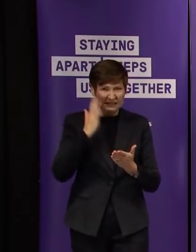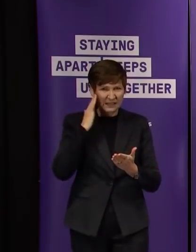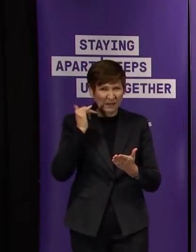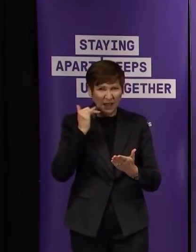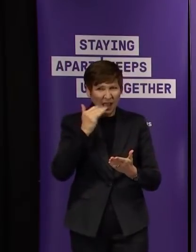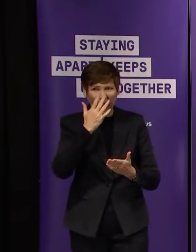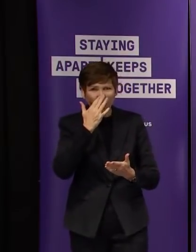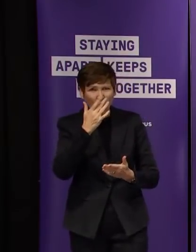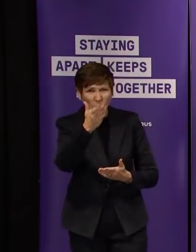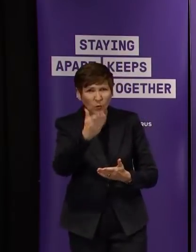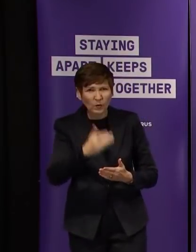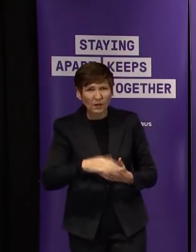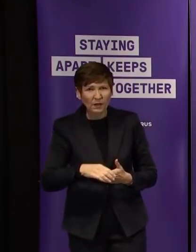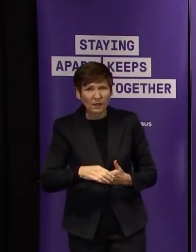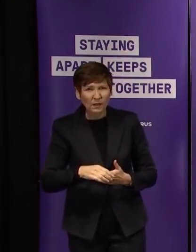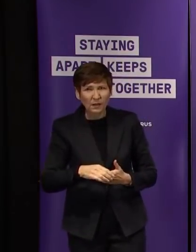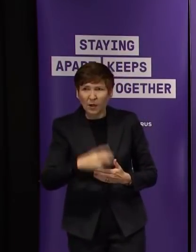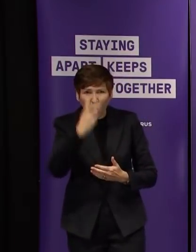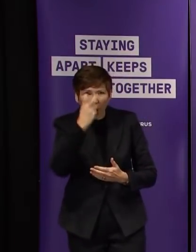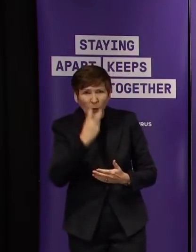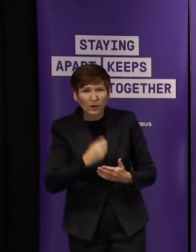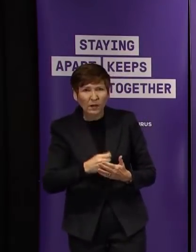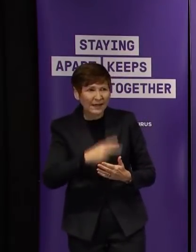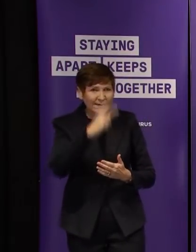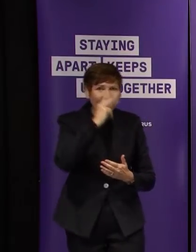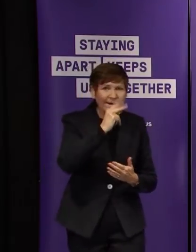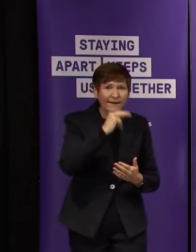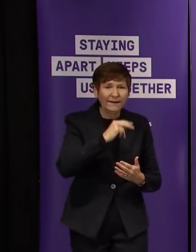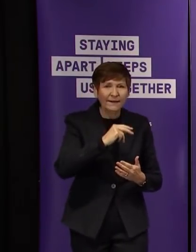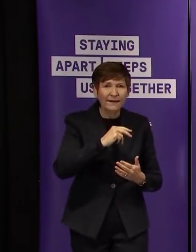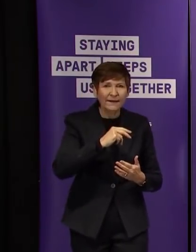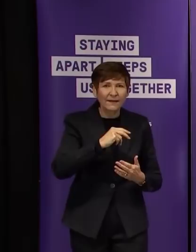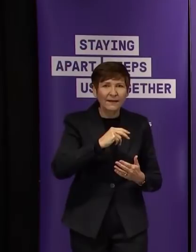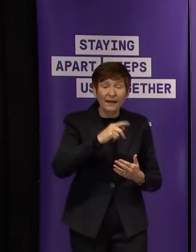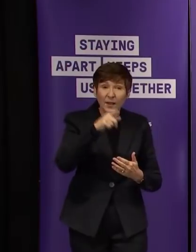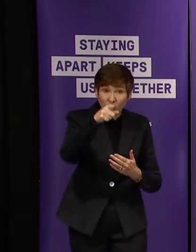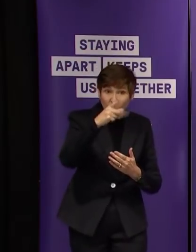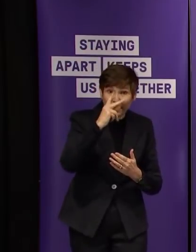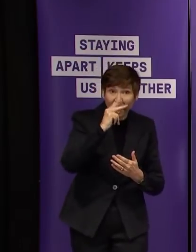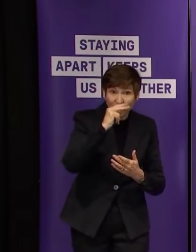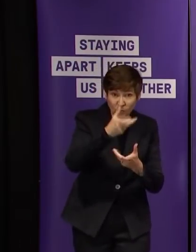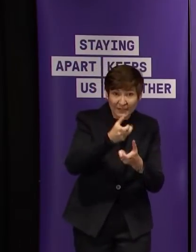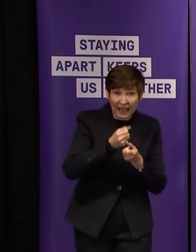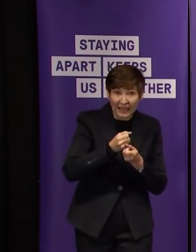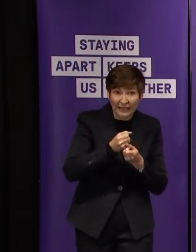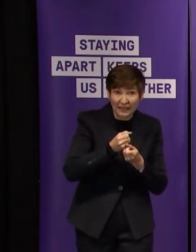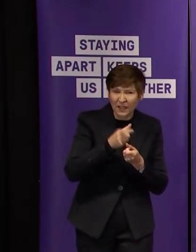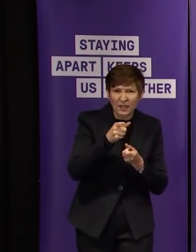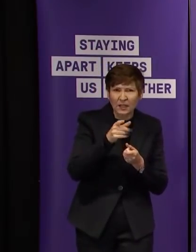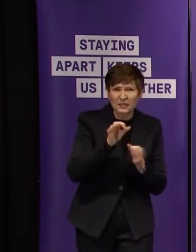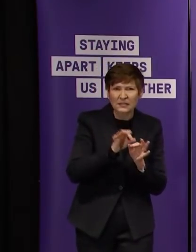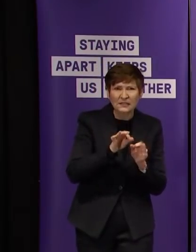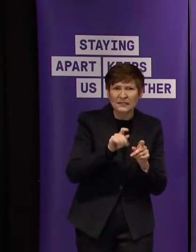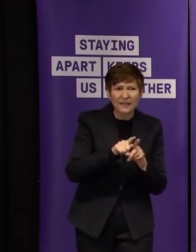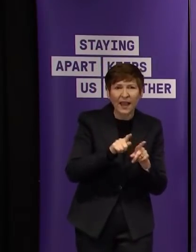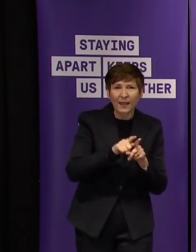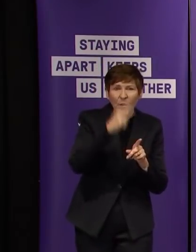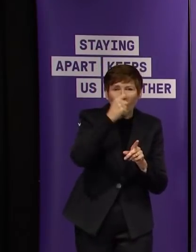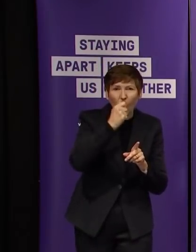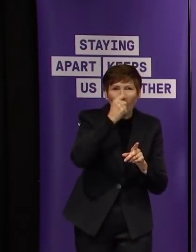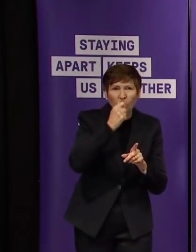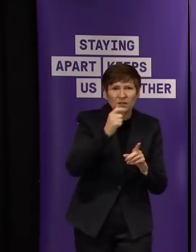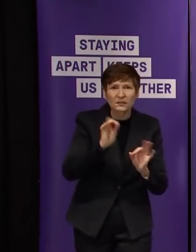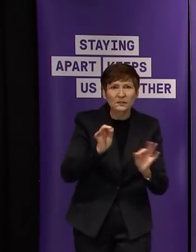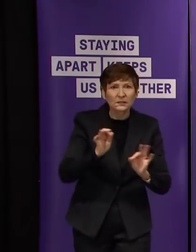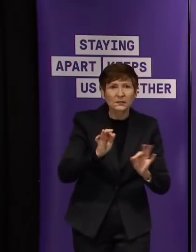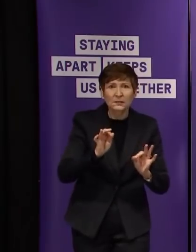who are struggling with this, and it's not a common cold you shake in a week. But the other point I want to make, so that everyone at home knows and understands